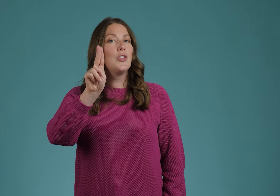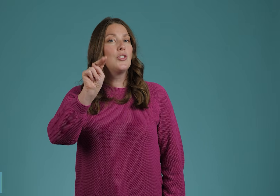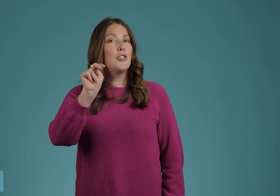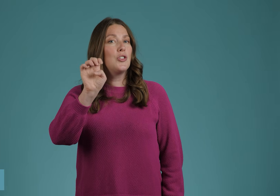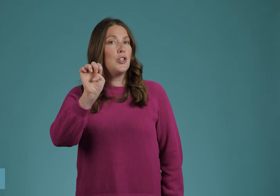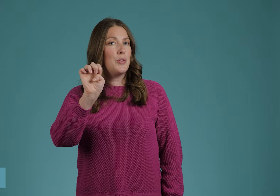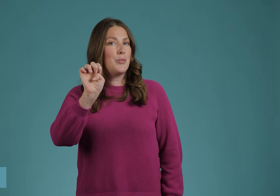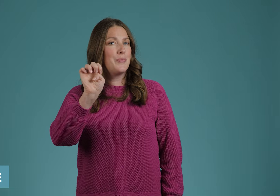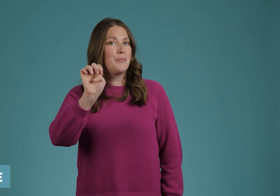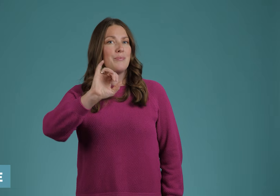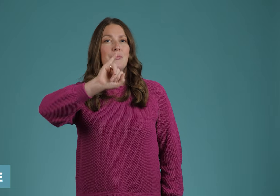June.